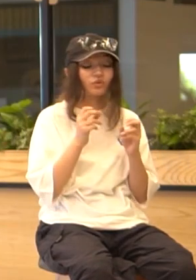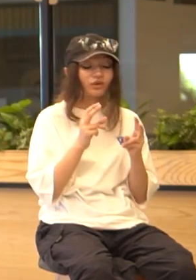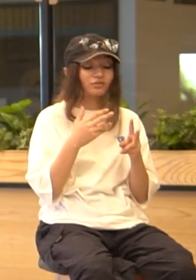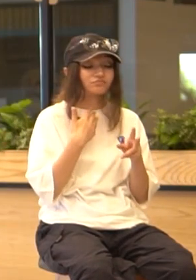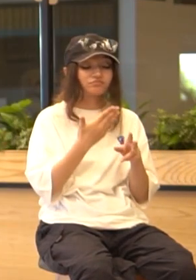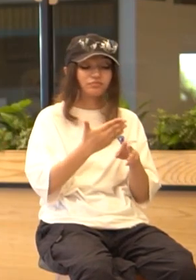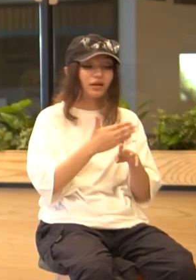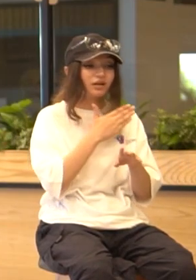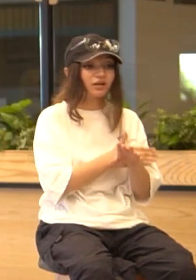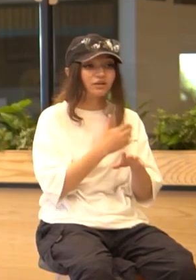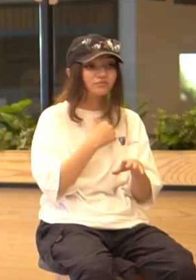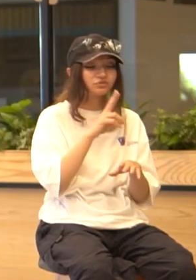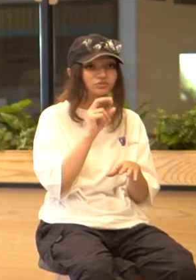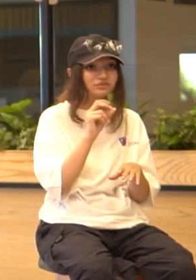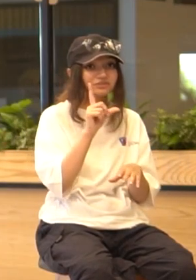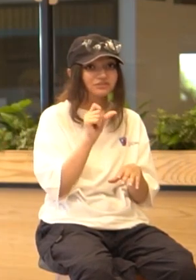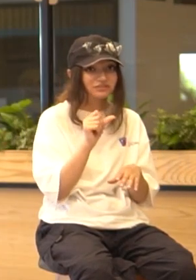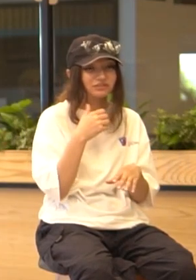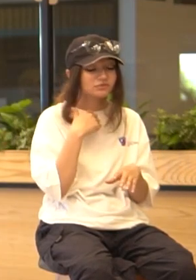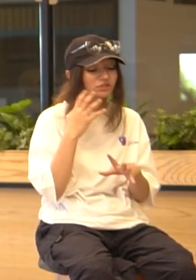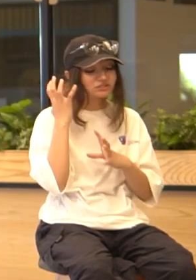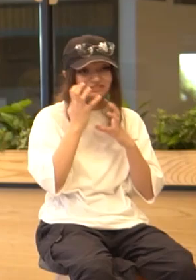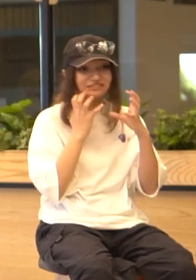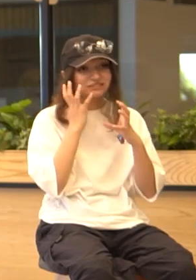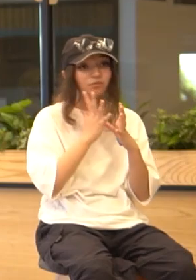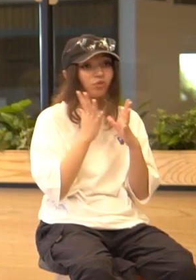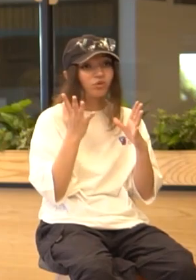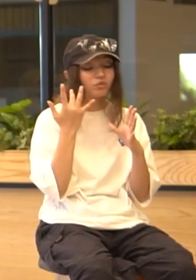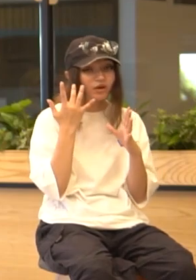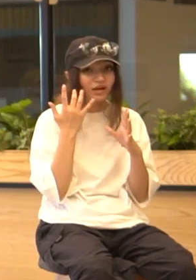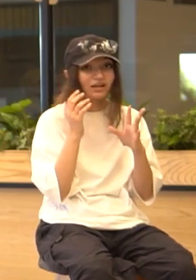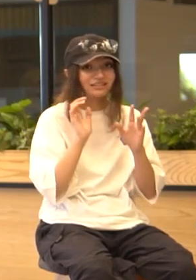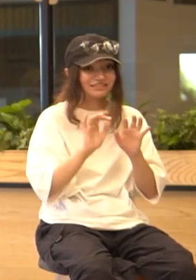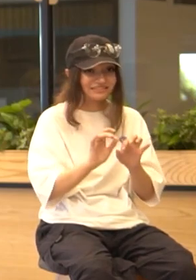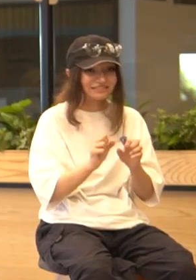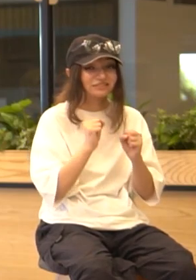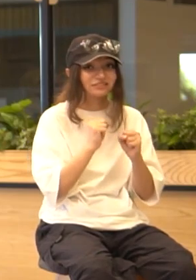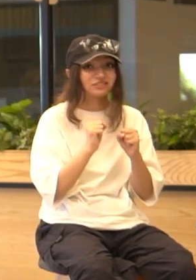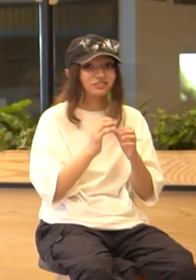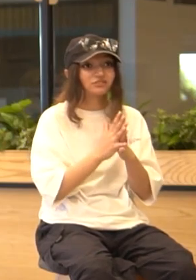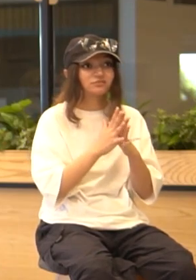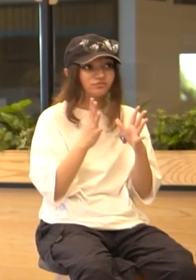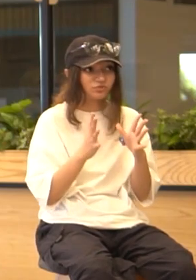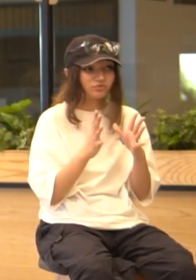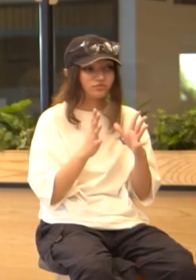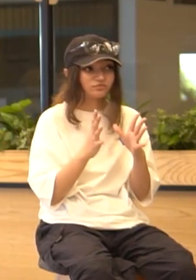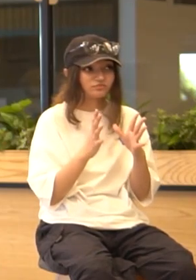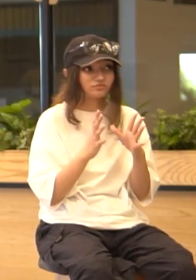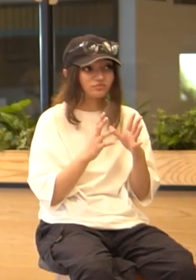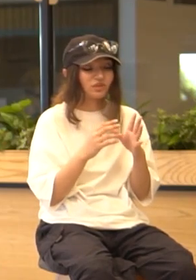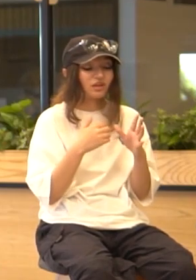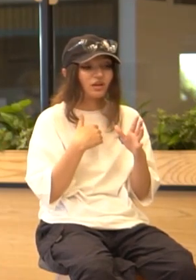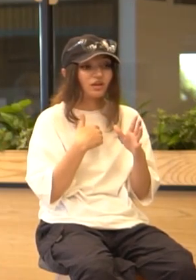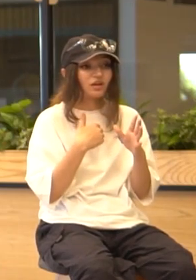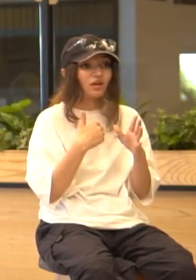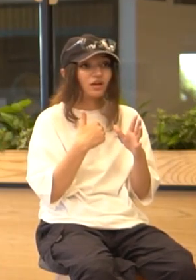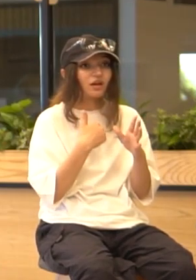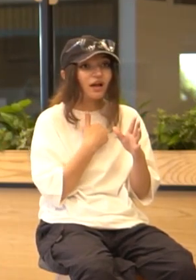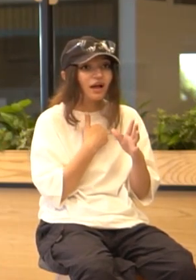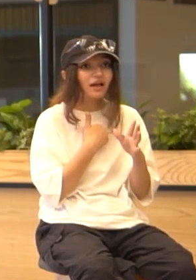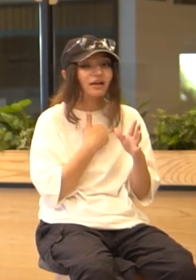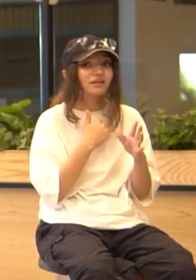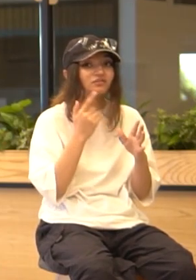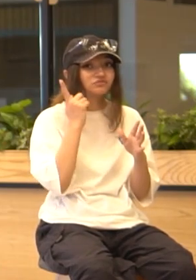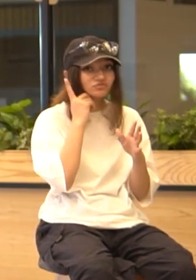Urdu on like my laptop or anything that it was just easier for me to design the entire word rather than writing it